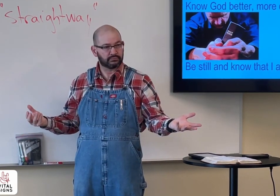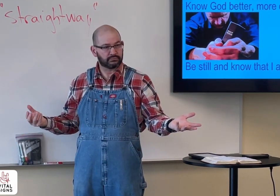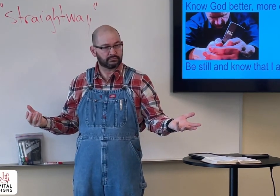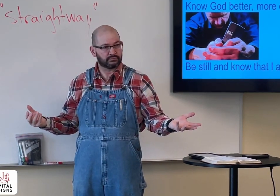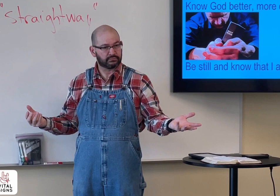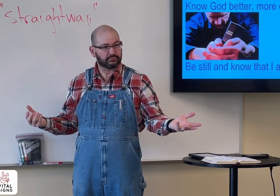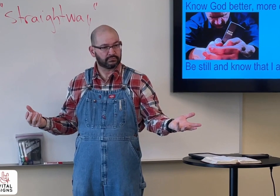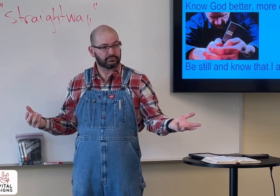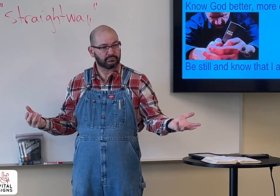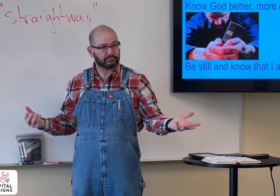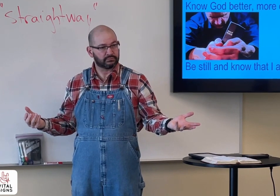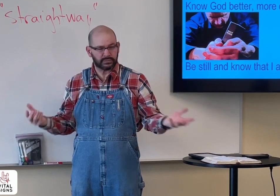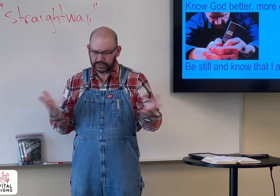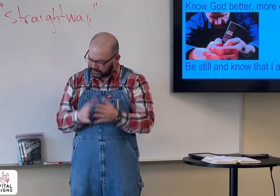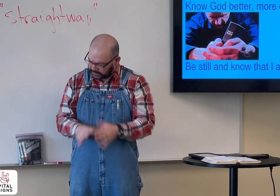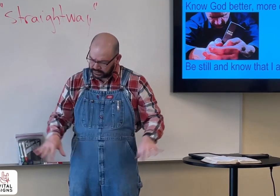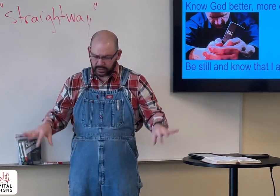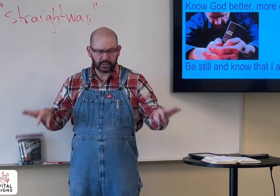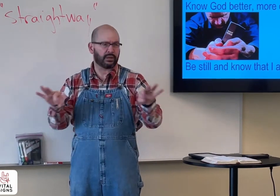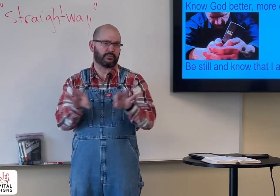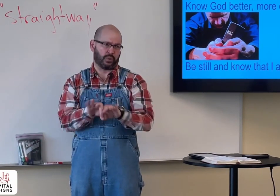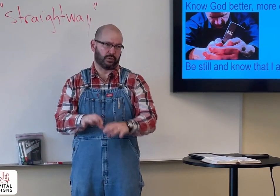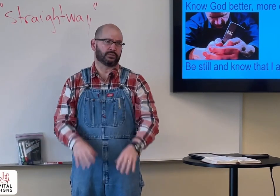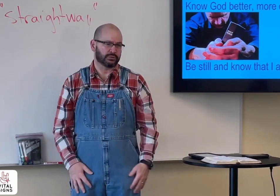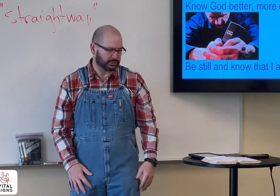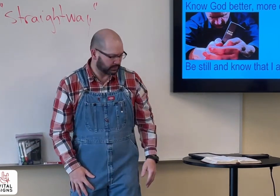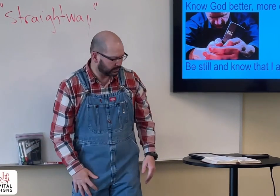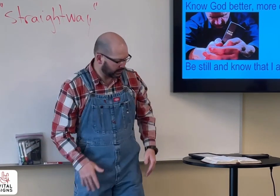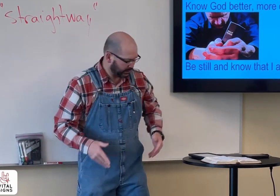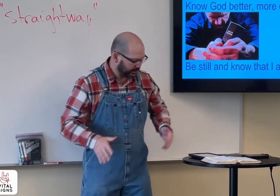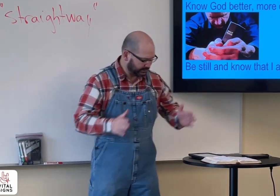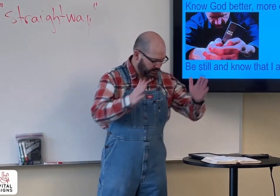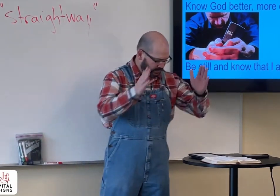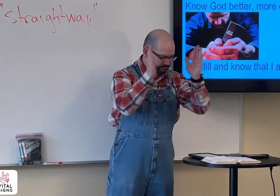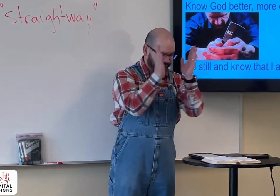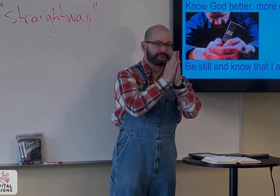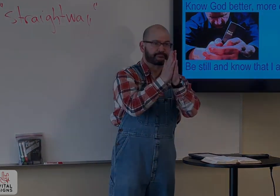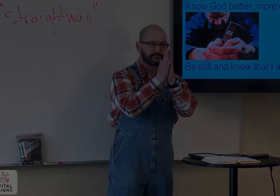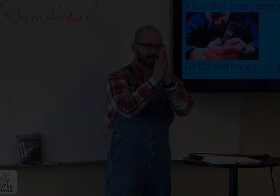their example, the disciples' example. That's important. So let's pray.